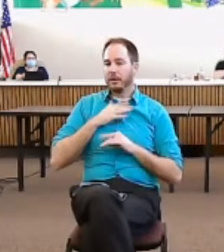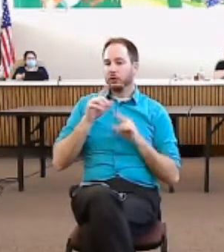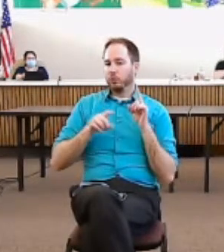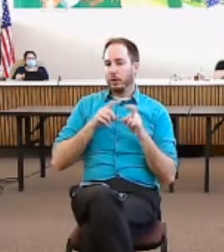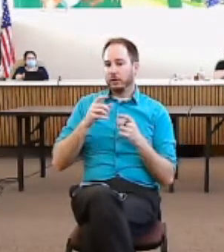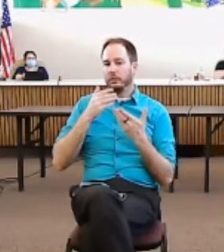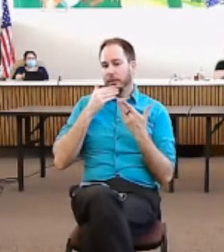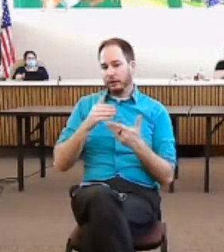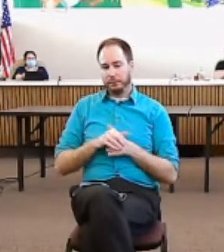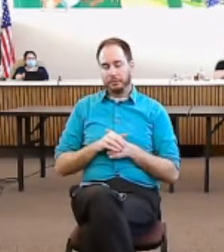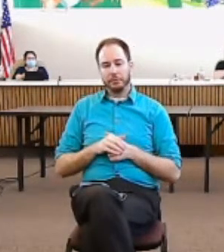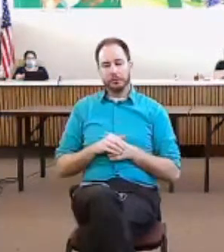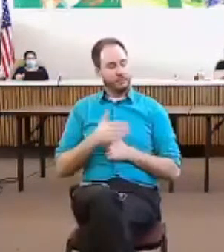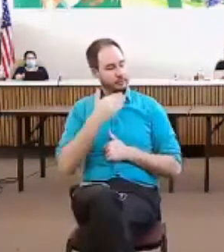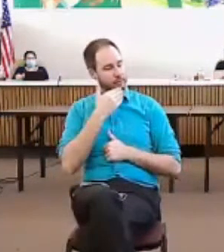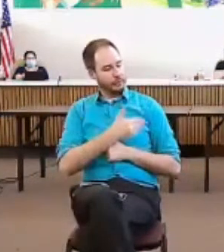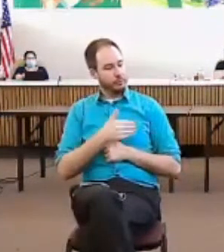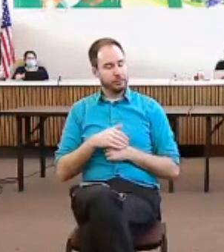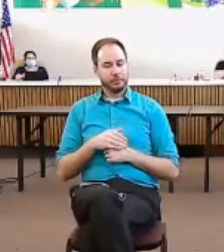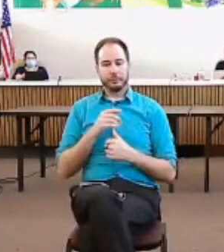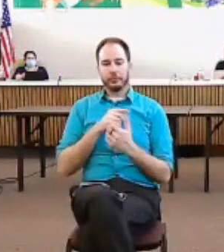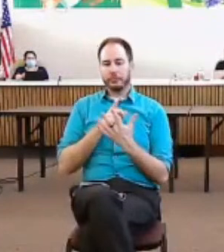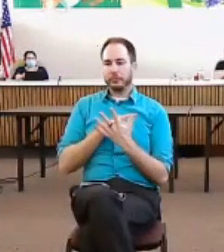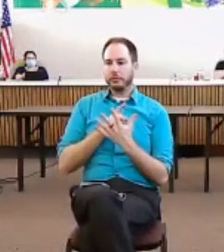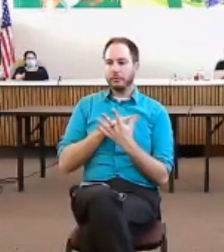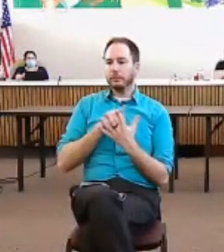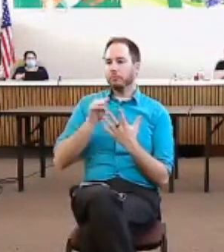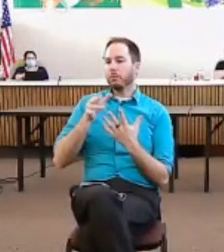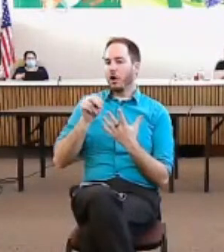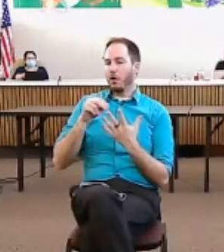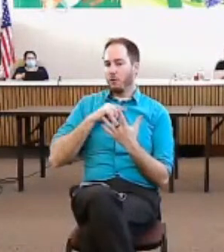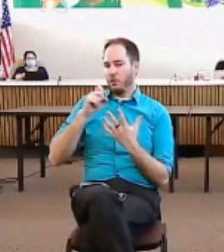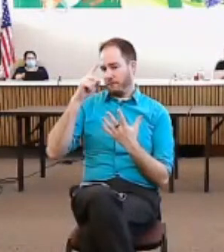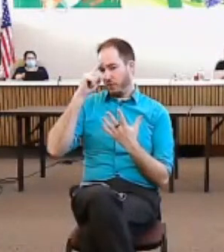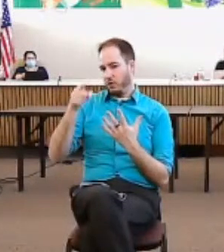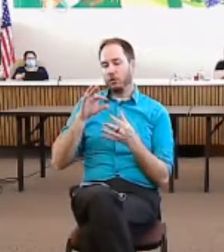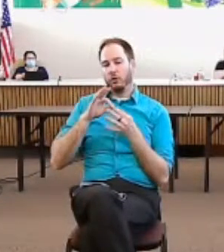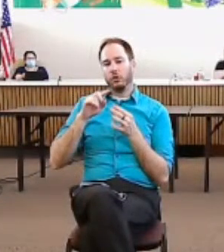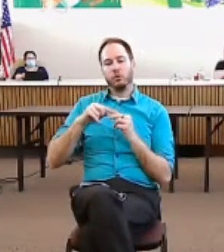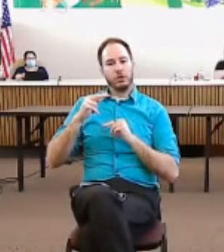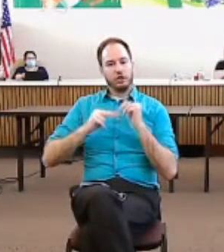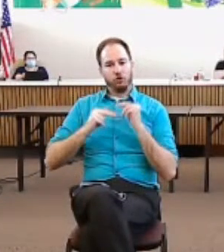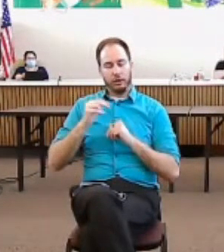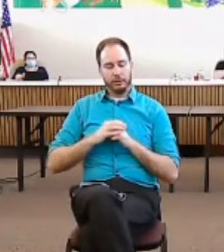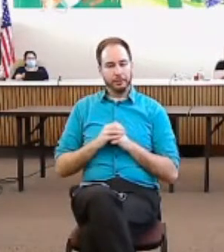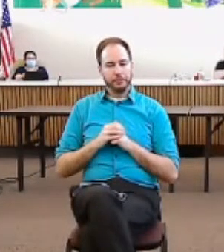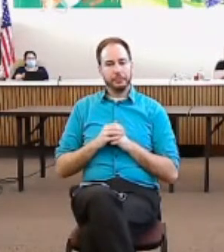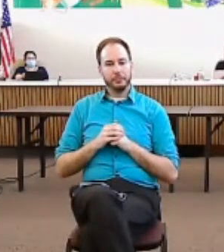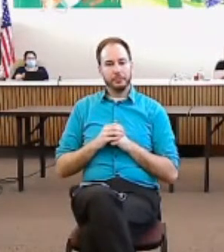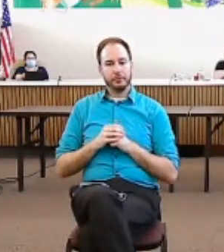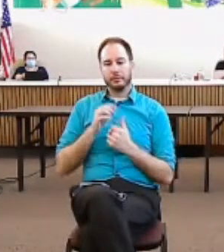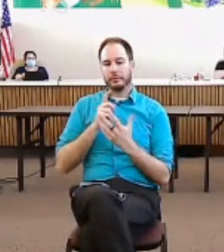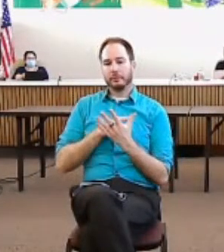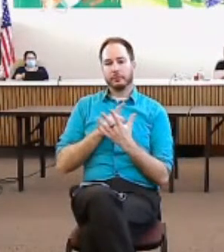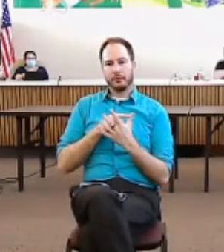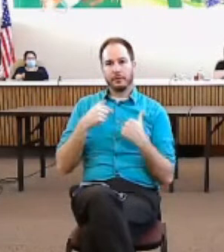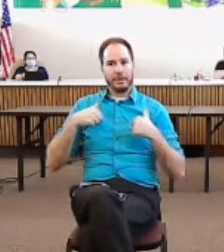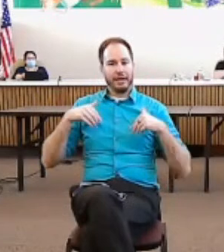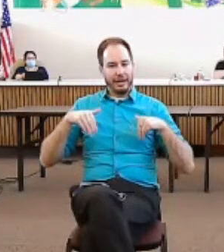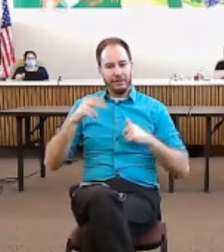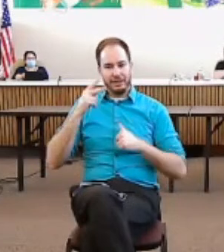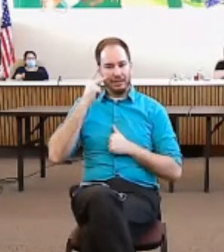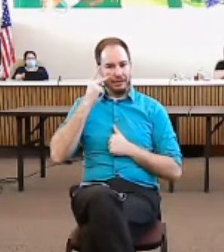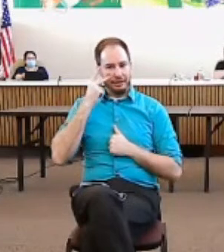have for you. Thank you, Mr. Morris. thank you. Mr. Martin, I did have a question for you about construction. I have not yet